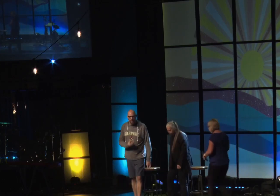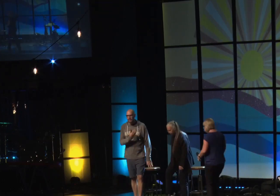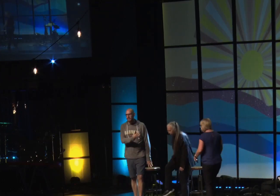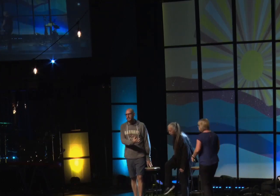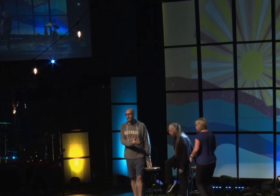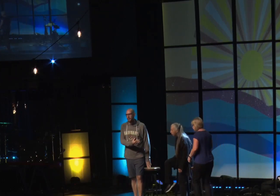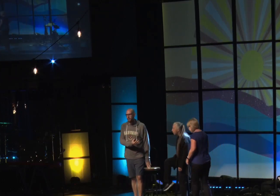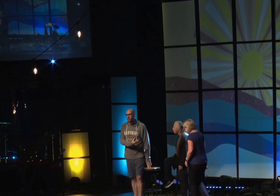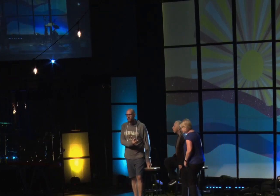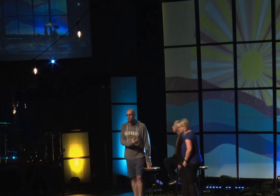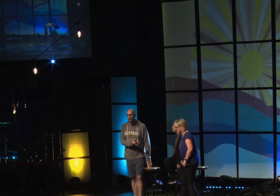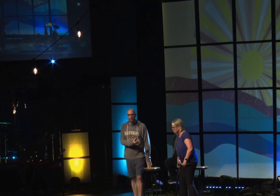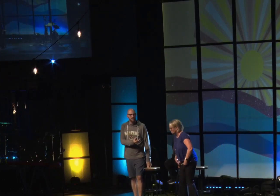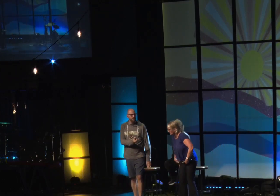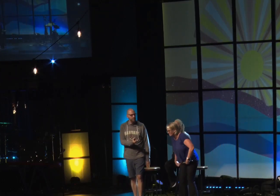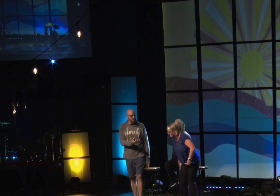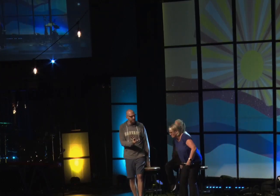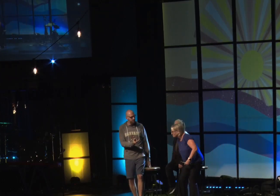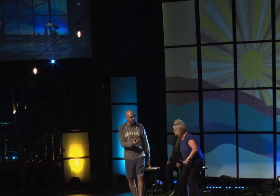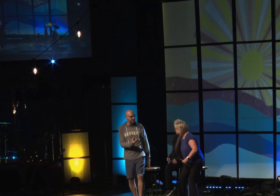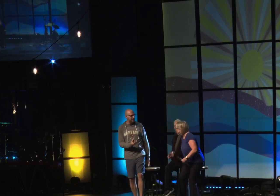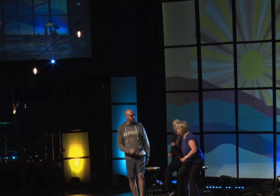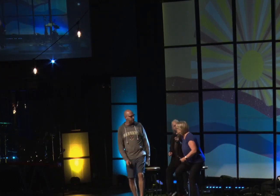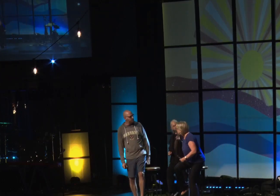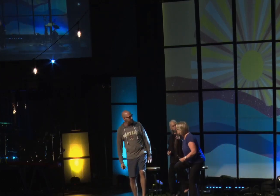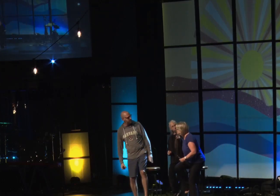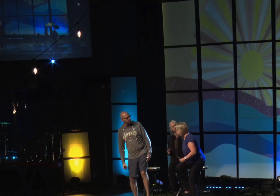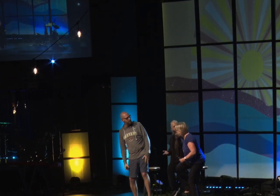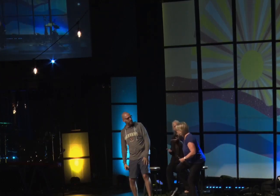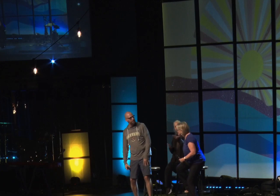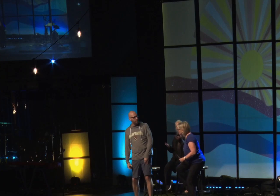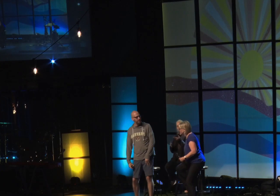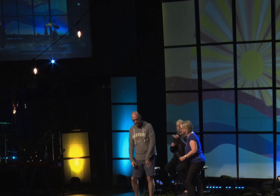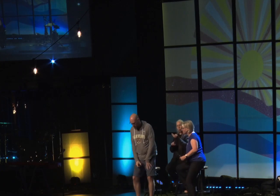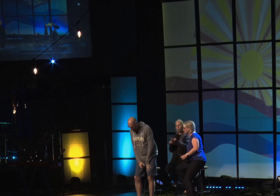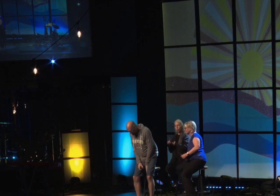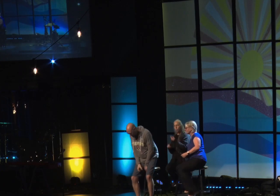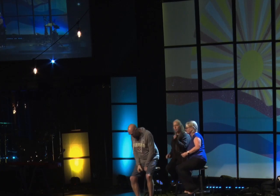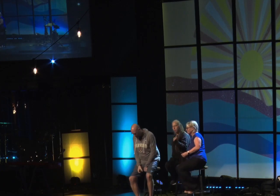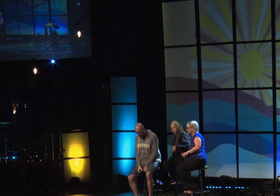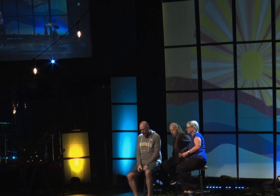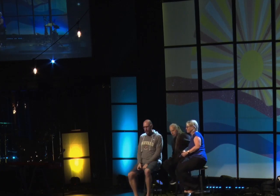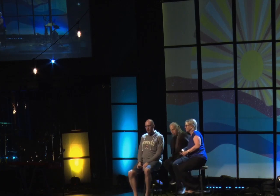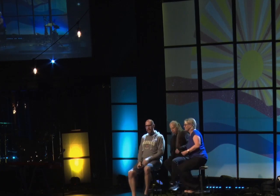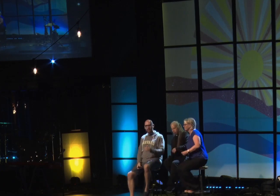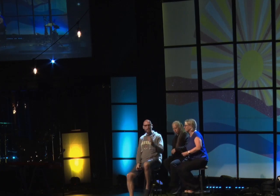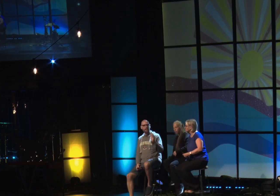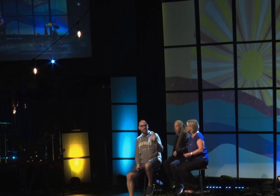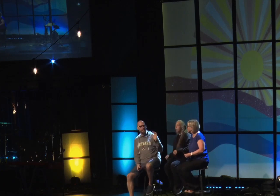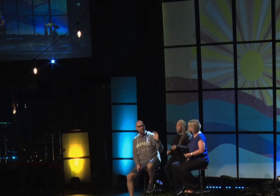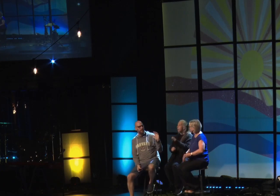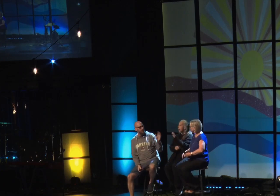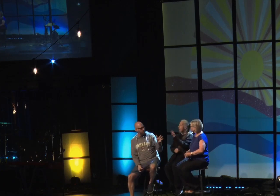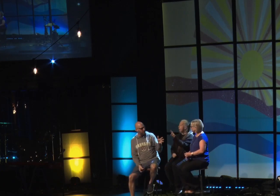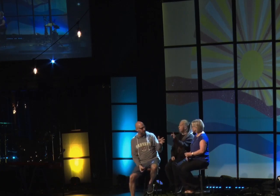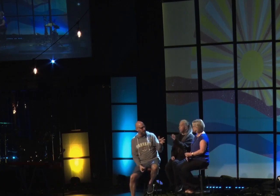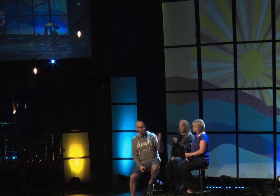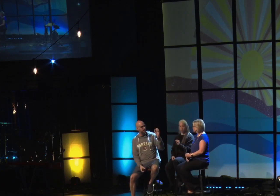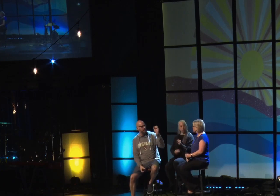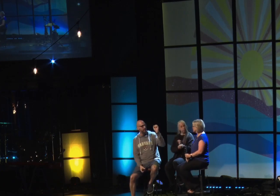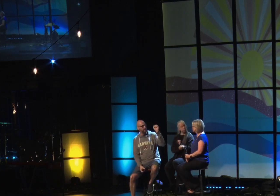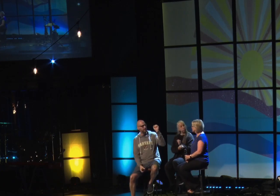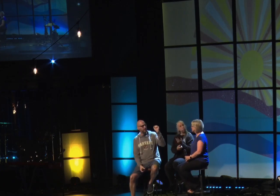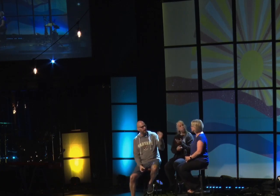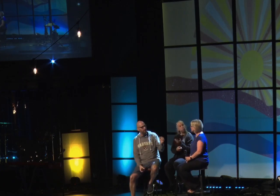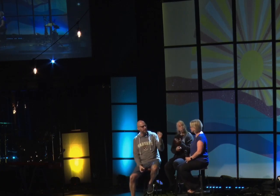You may recognize Aaron, who spoke maybe, 2 months ago, maybe March, something like that. Aaron, you are